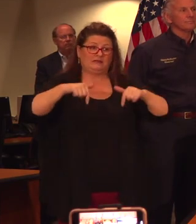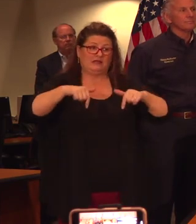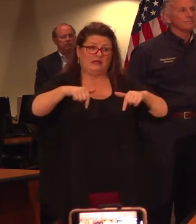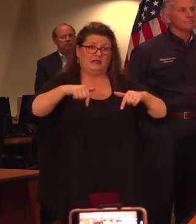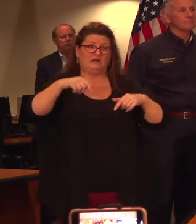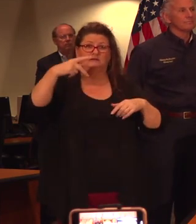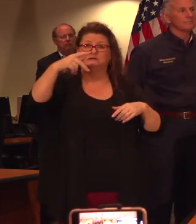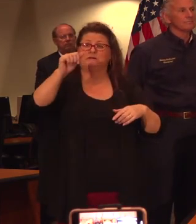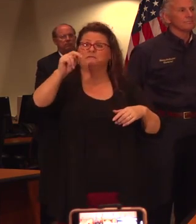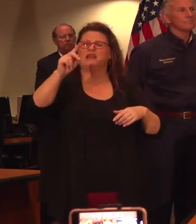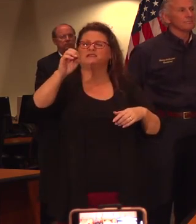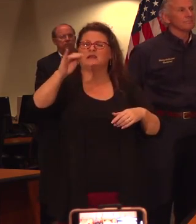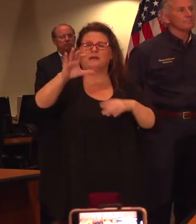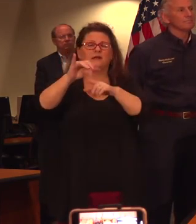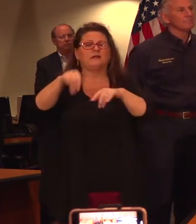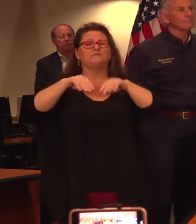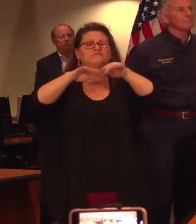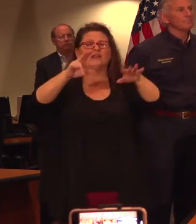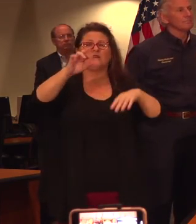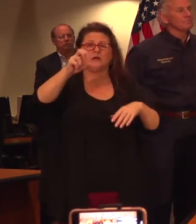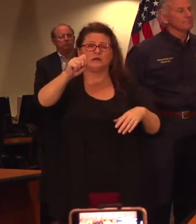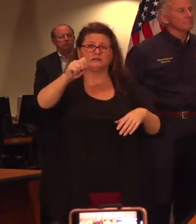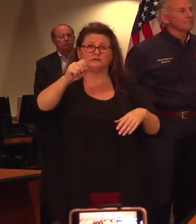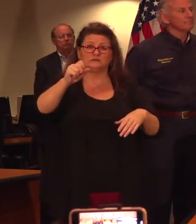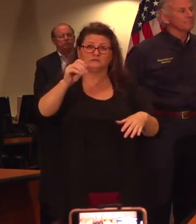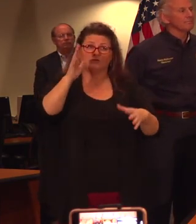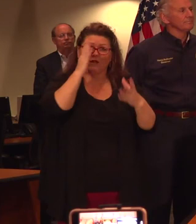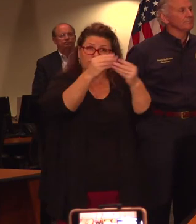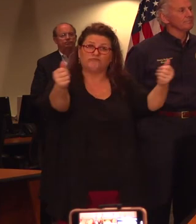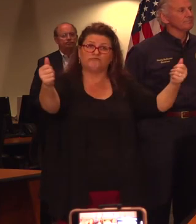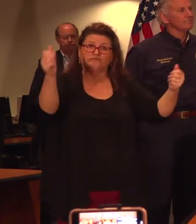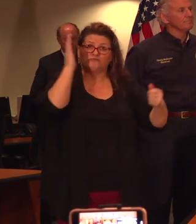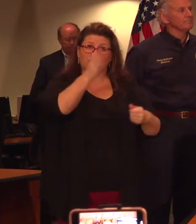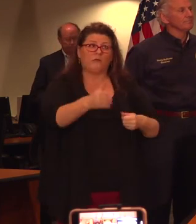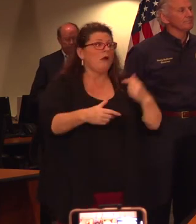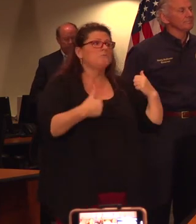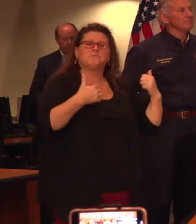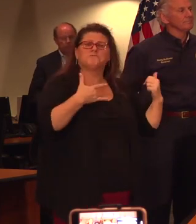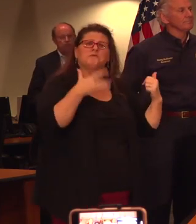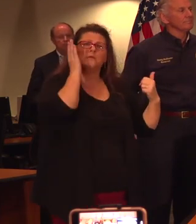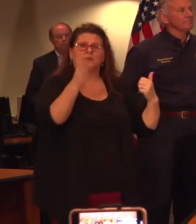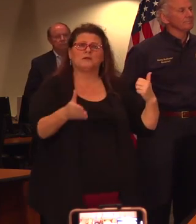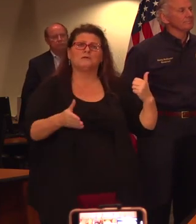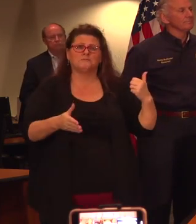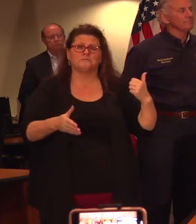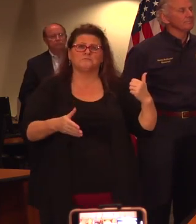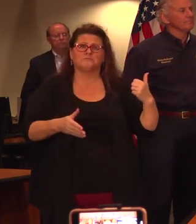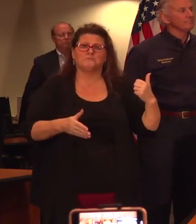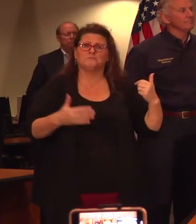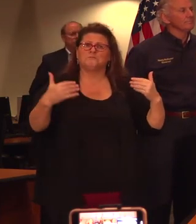standpoint? Well, I think that eventually this pandemic will resolve. We will have a pool of people in